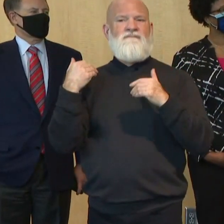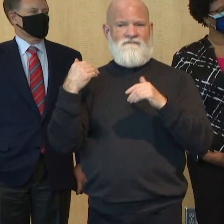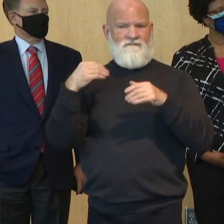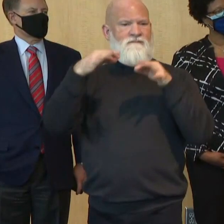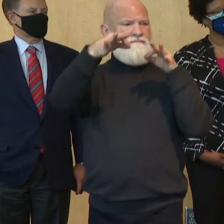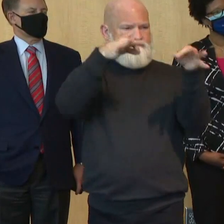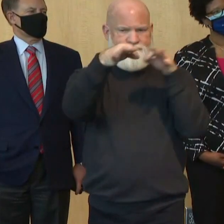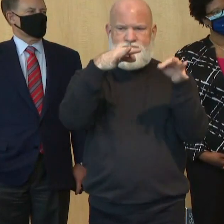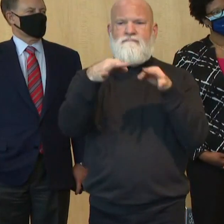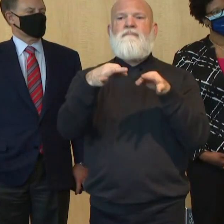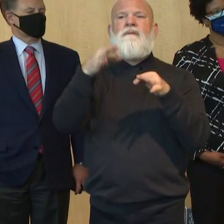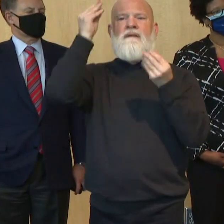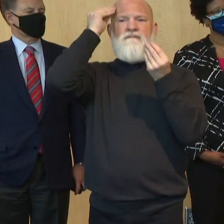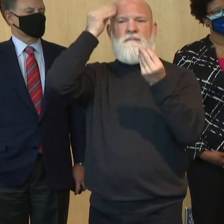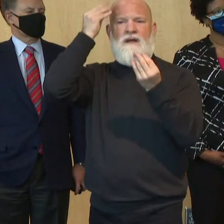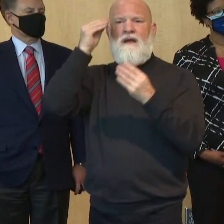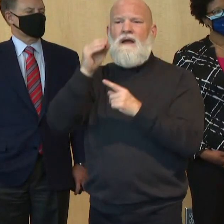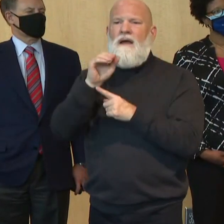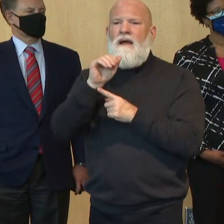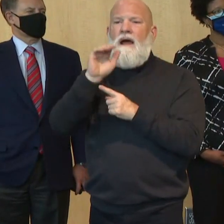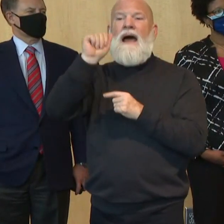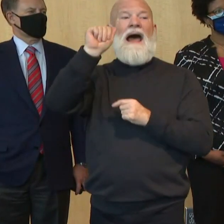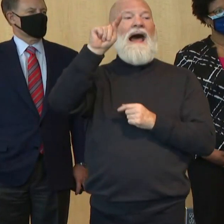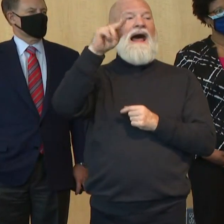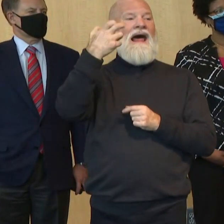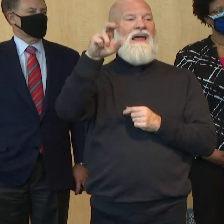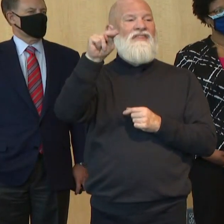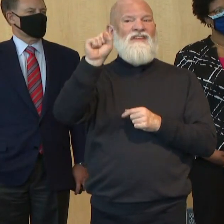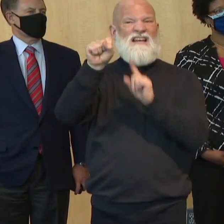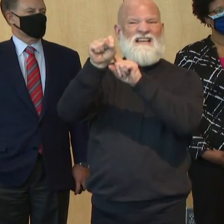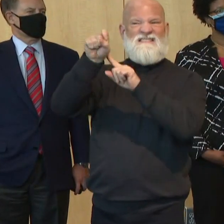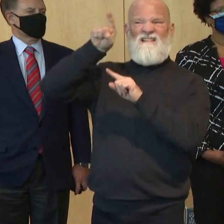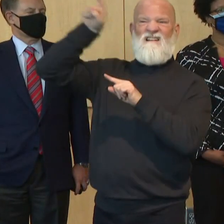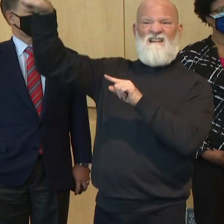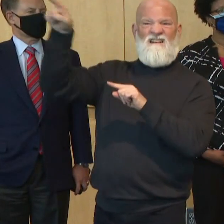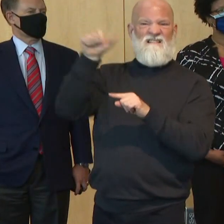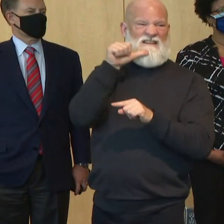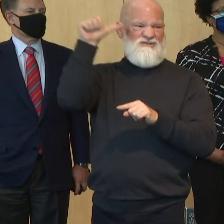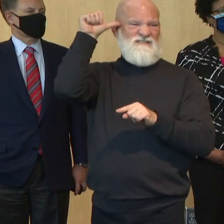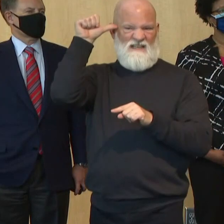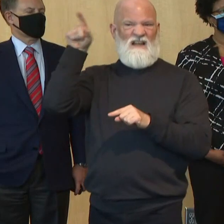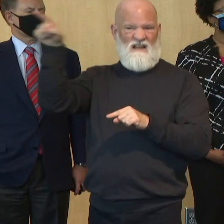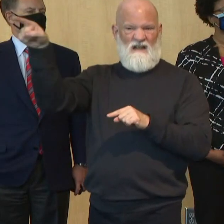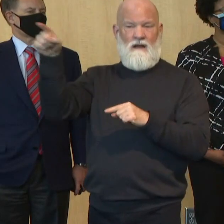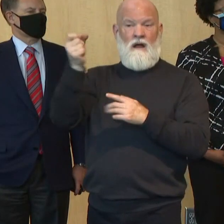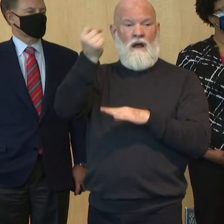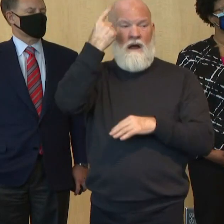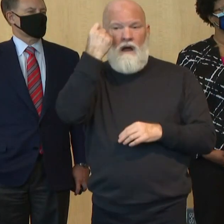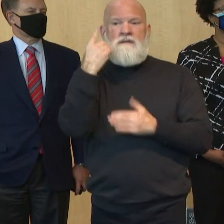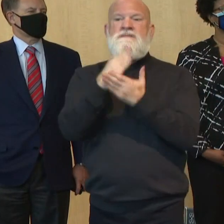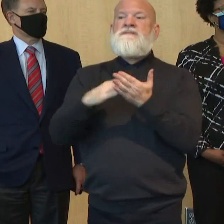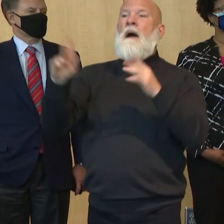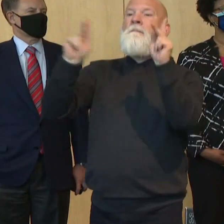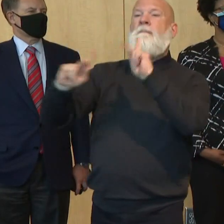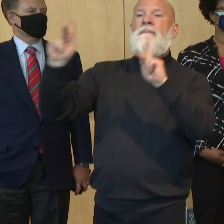on the ground. A lot of people are just now becoming eligible for their second dose. I